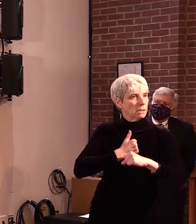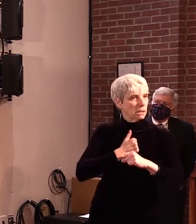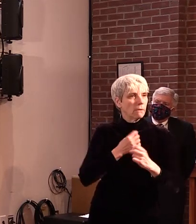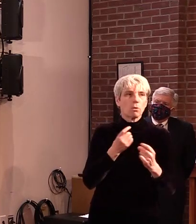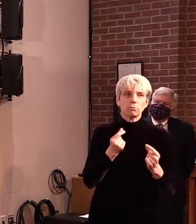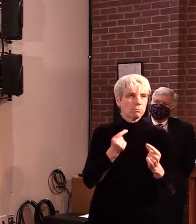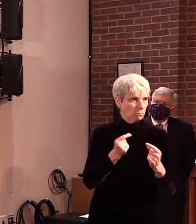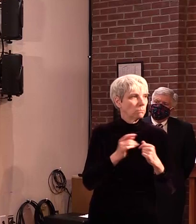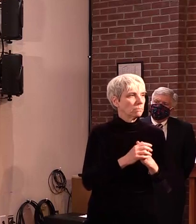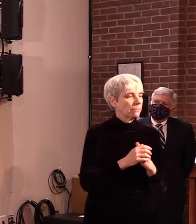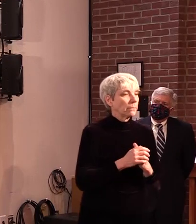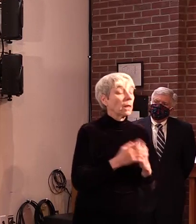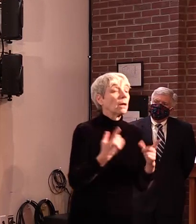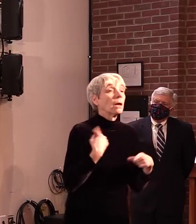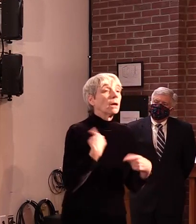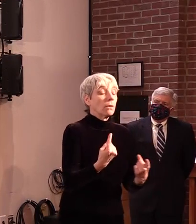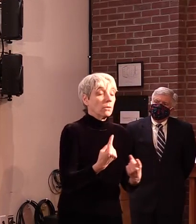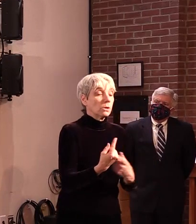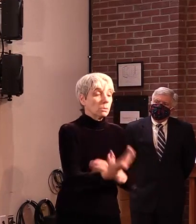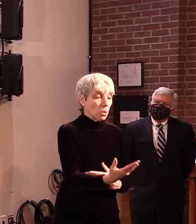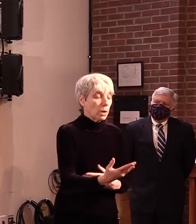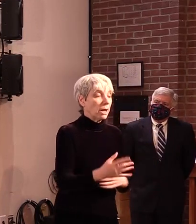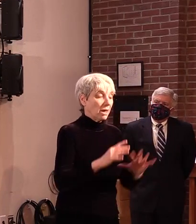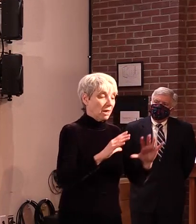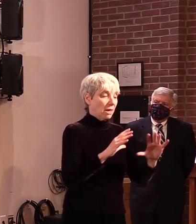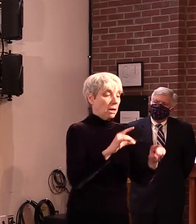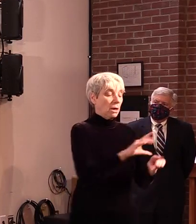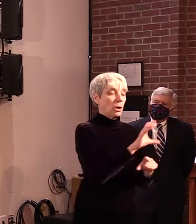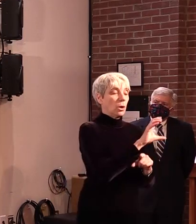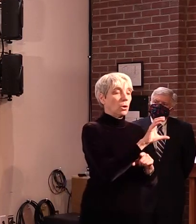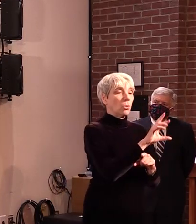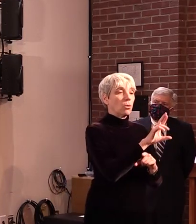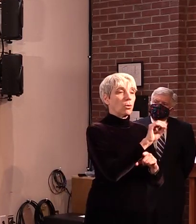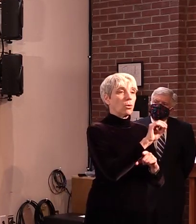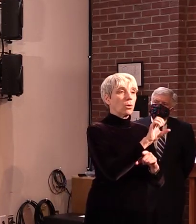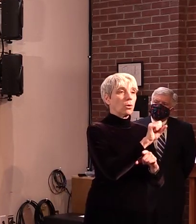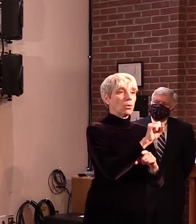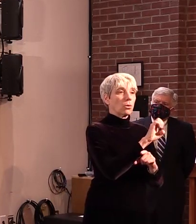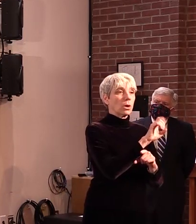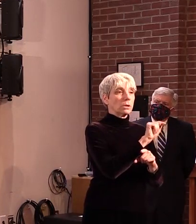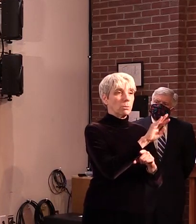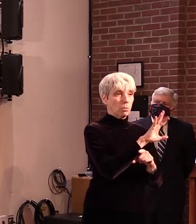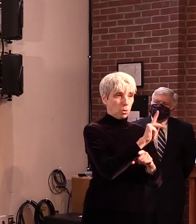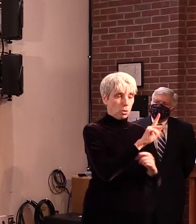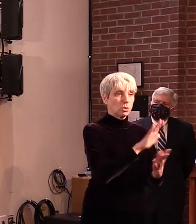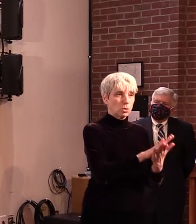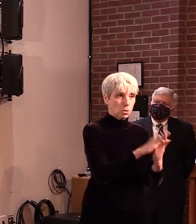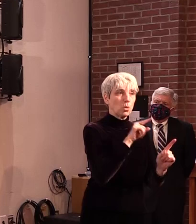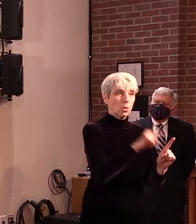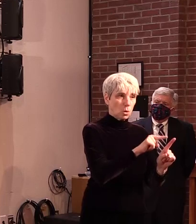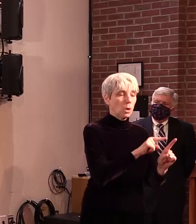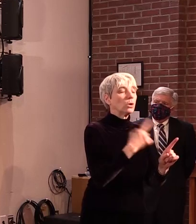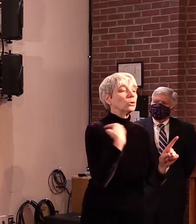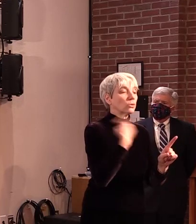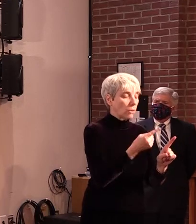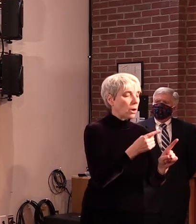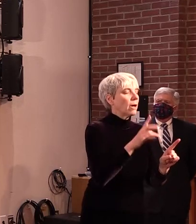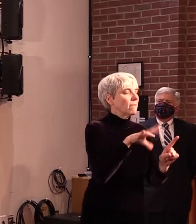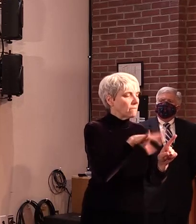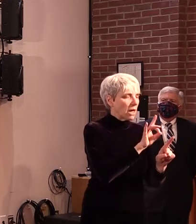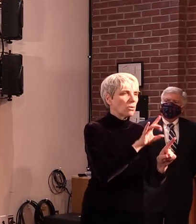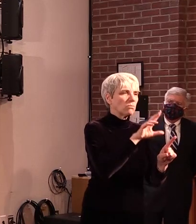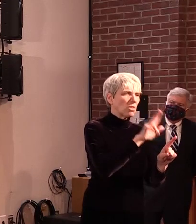people identified thus far as close contacts at Crossett Brook, we've reached out to all of them,